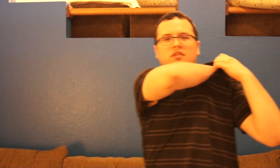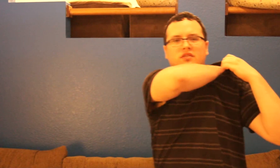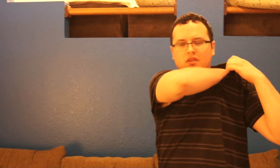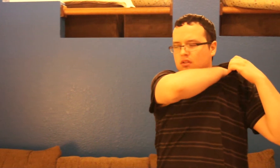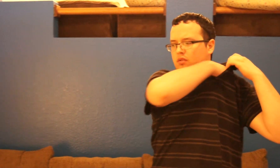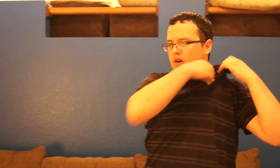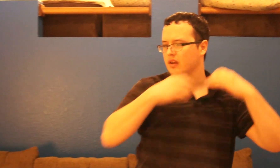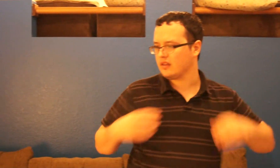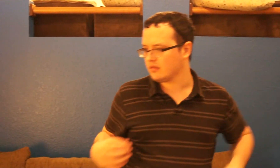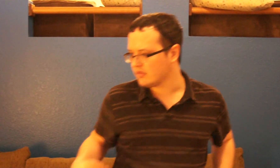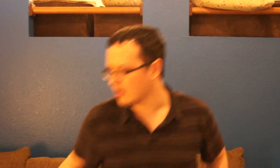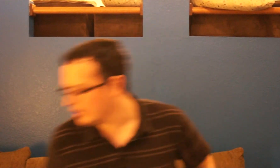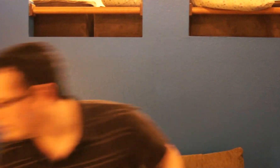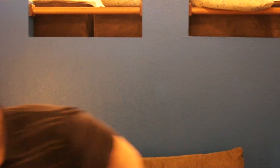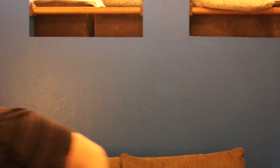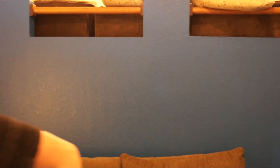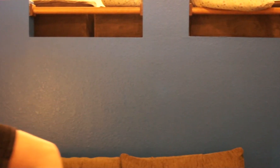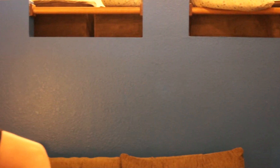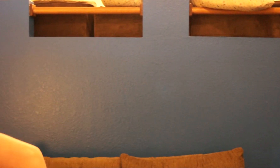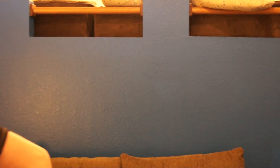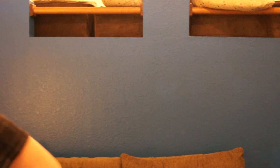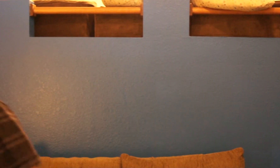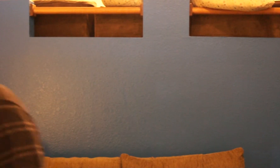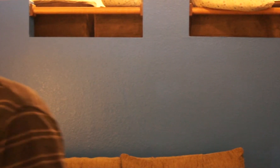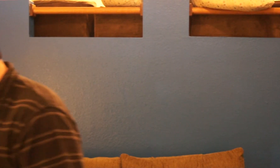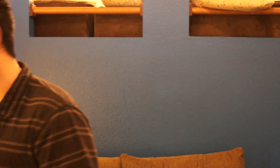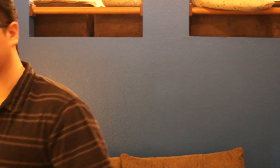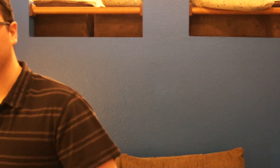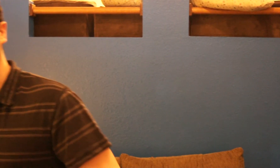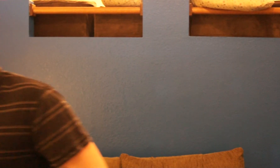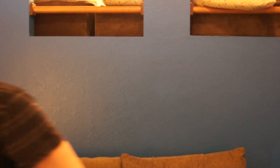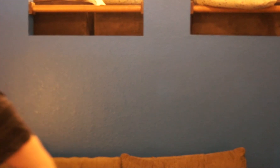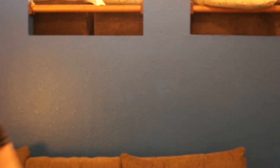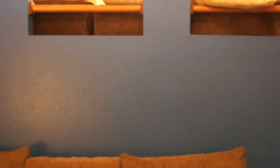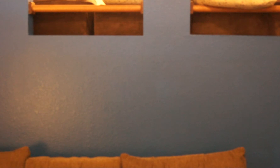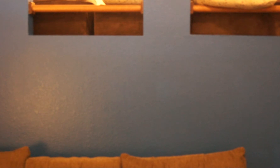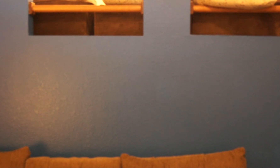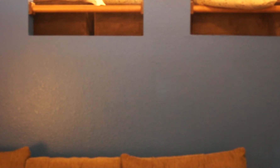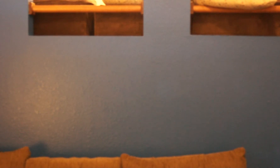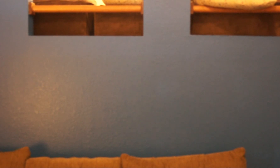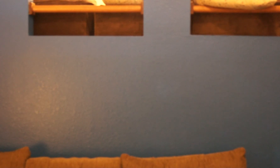so I can. Is it gone? Oh, that's a short one, dude. Whoops, my bad.